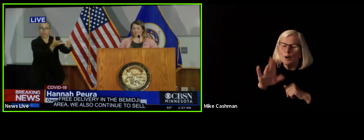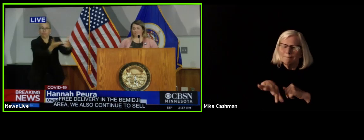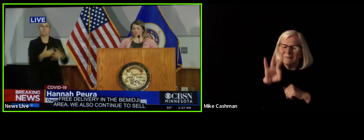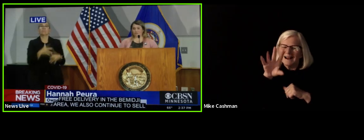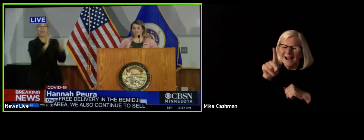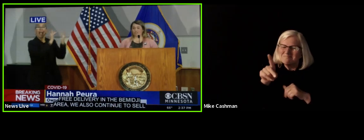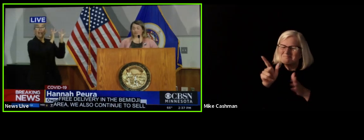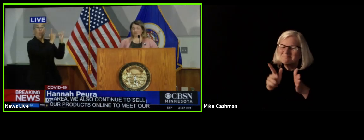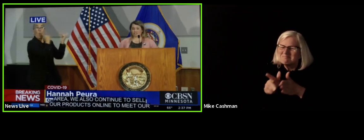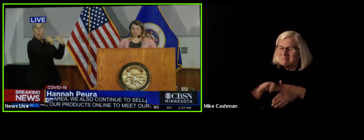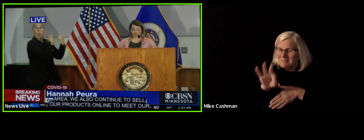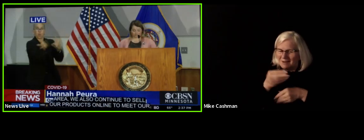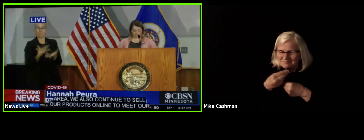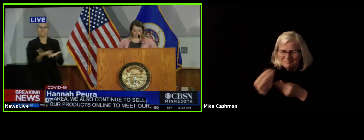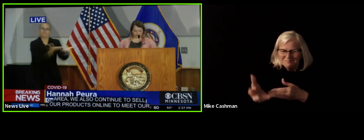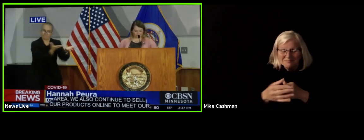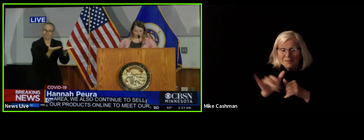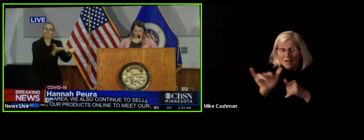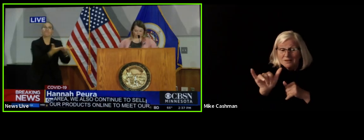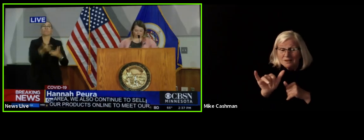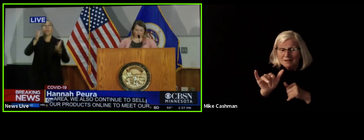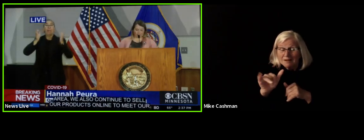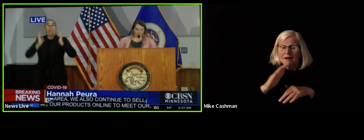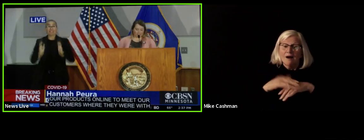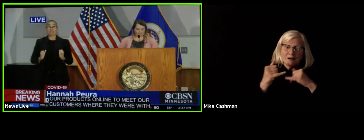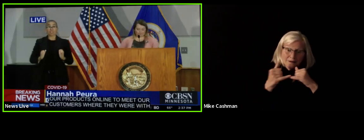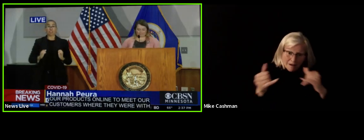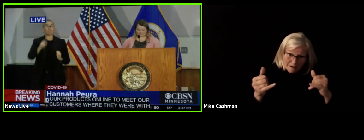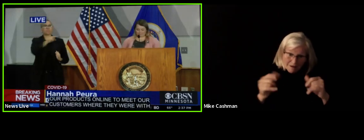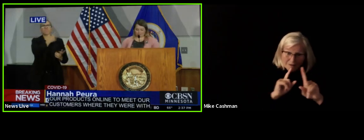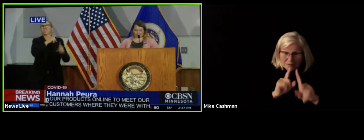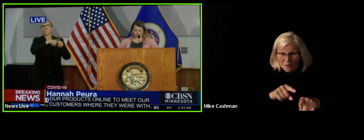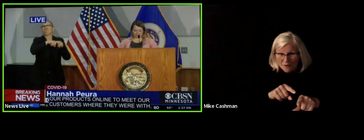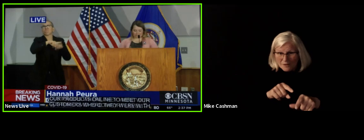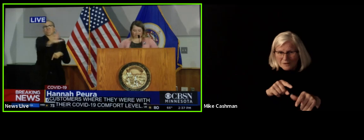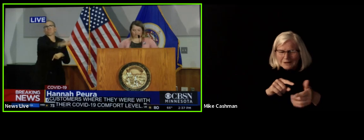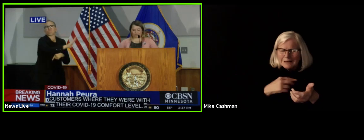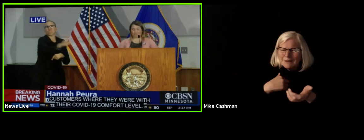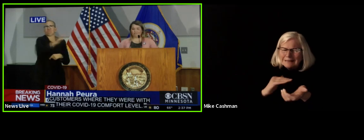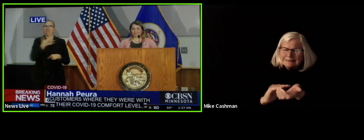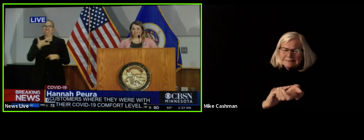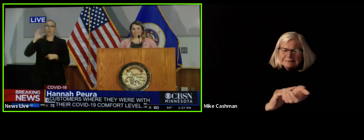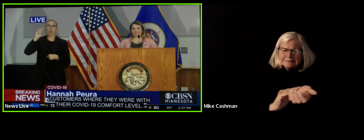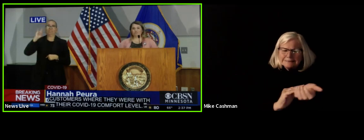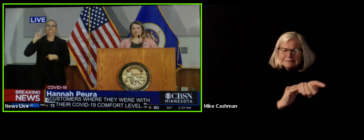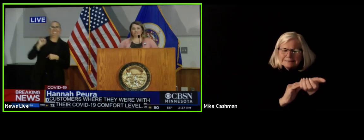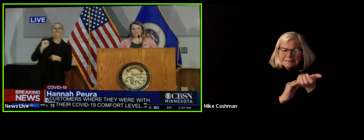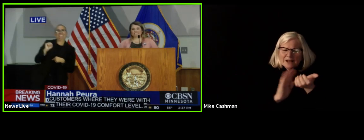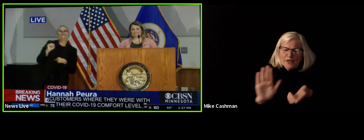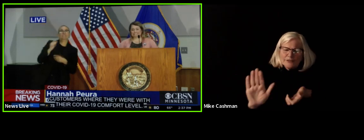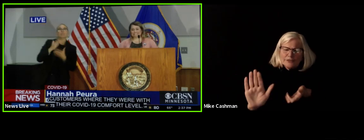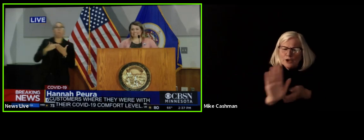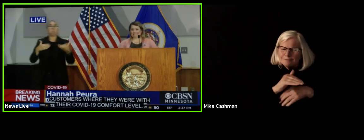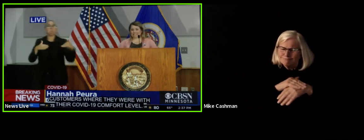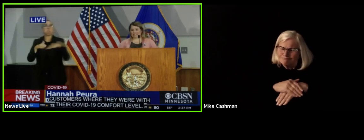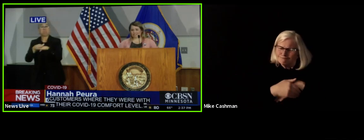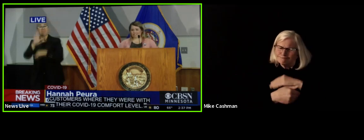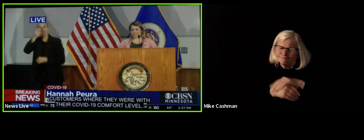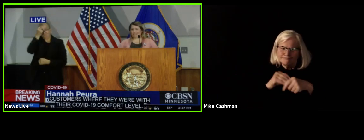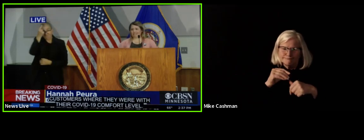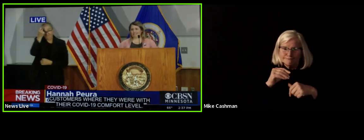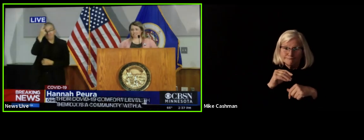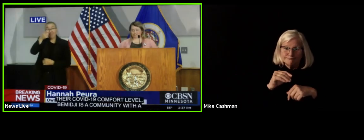they were with their COVID comfort level. Now, Bemidji is a community with a population of approximately